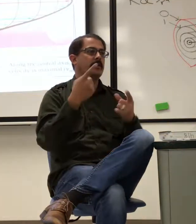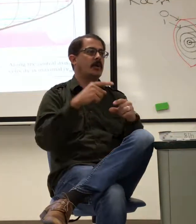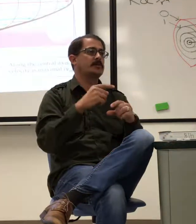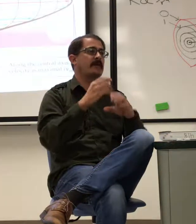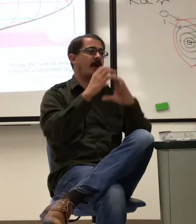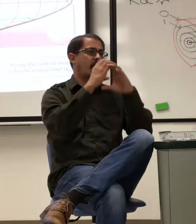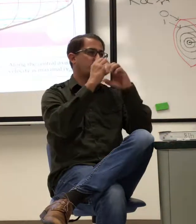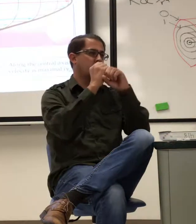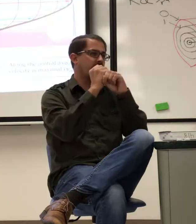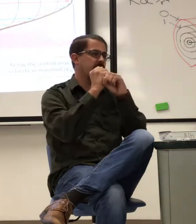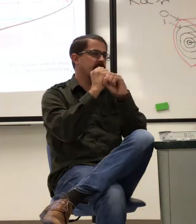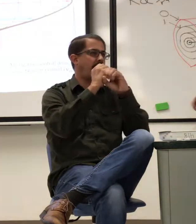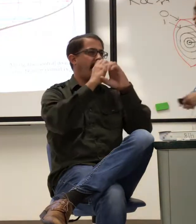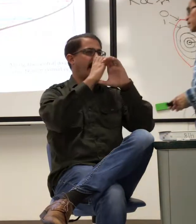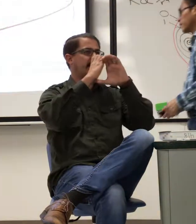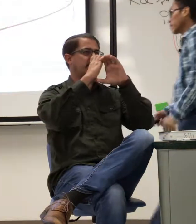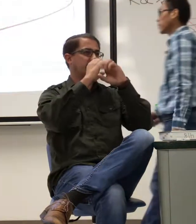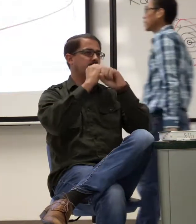dilation,